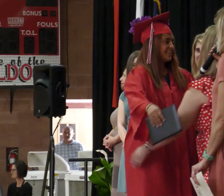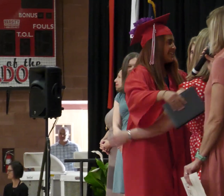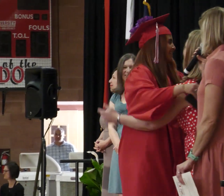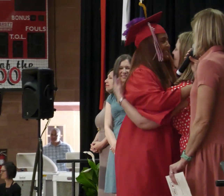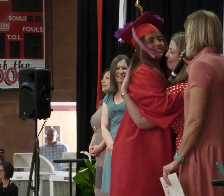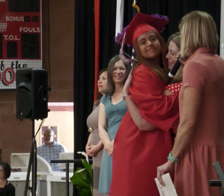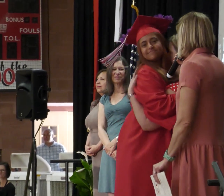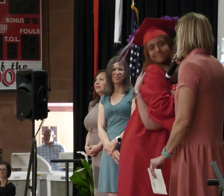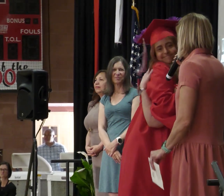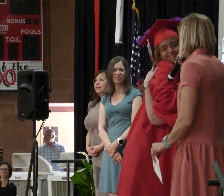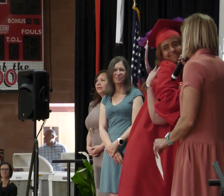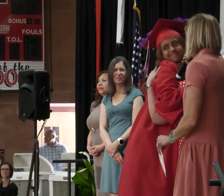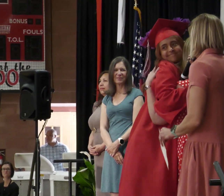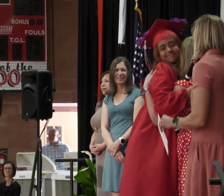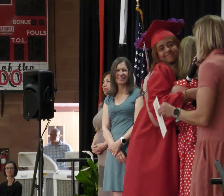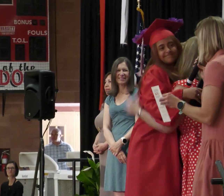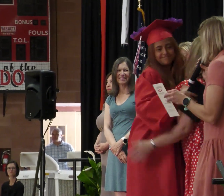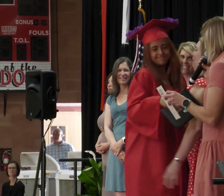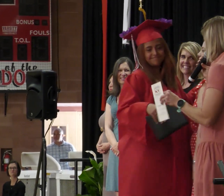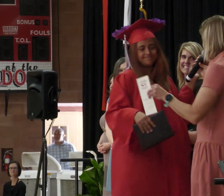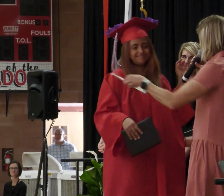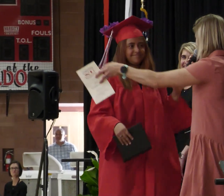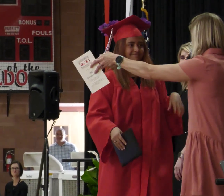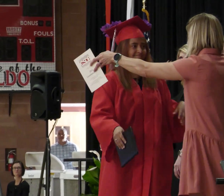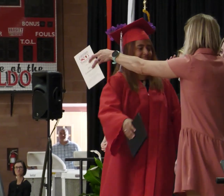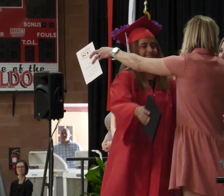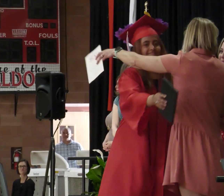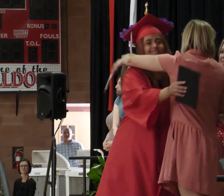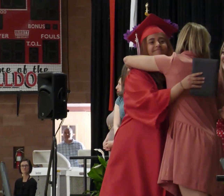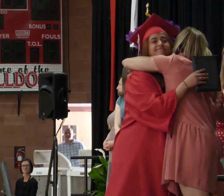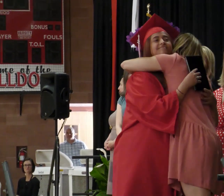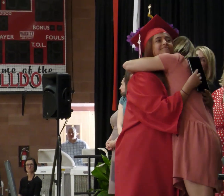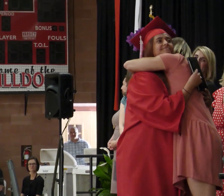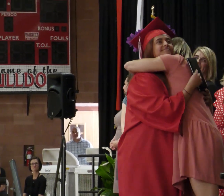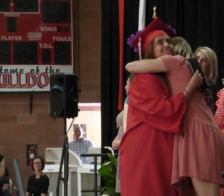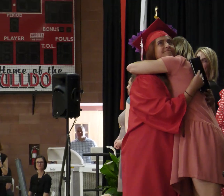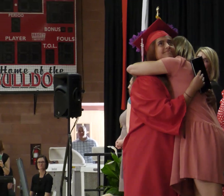Miss Huddleston's clapping For giving her a big hug Congratulations